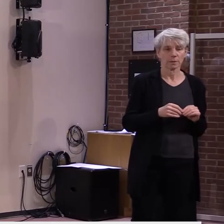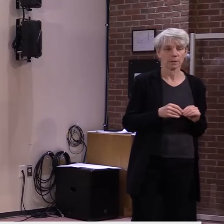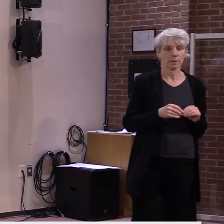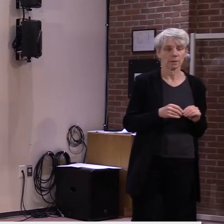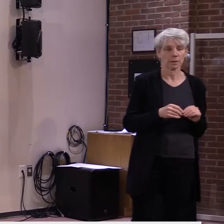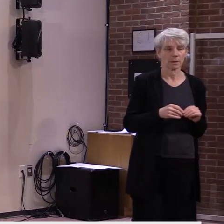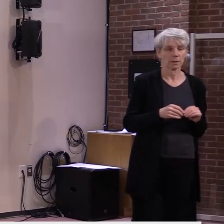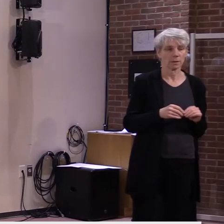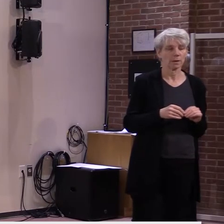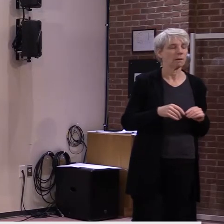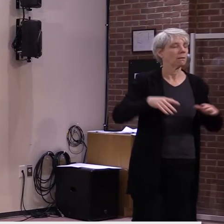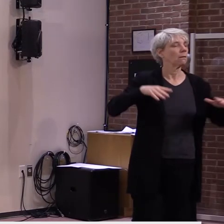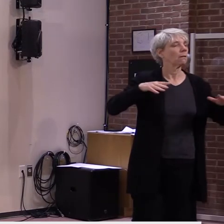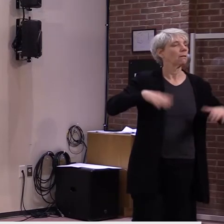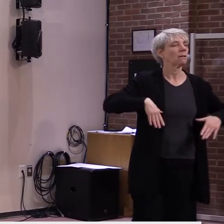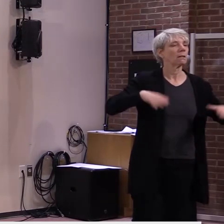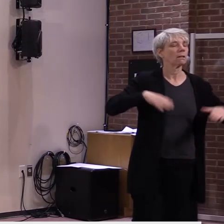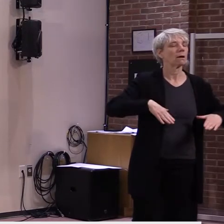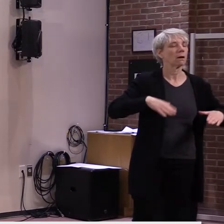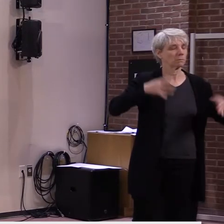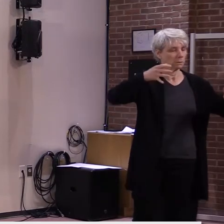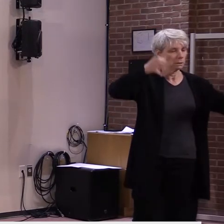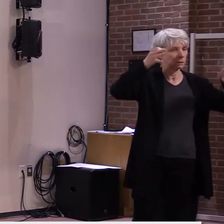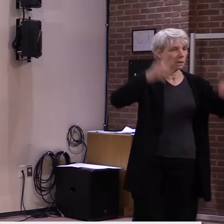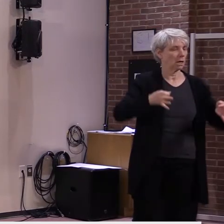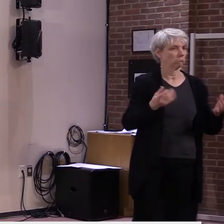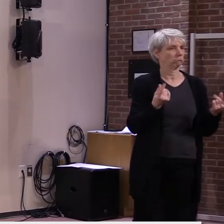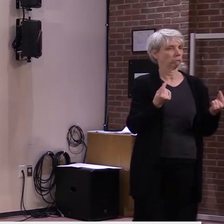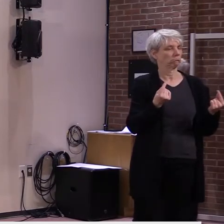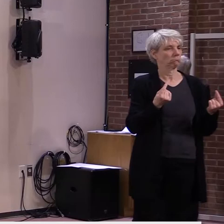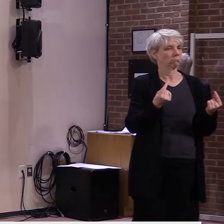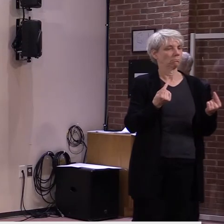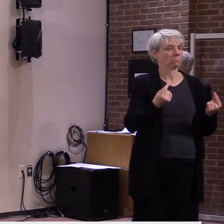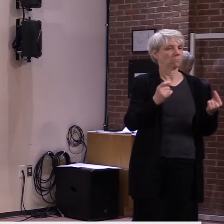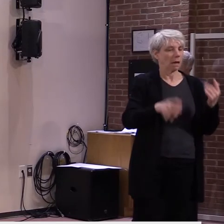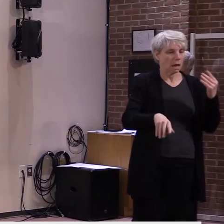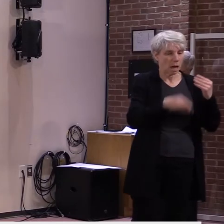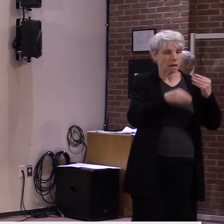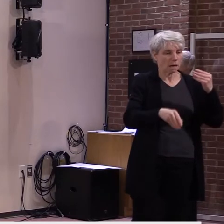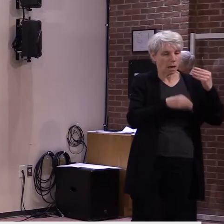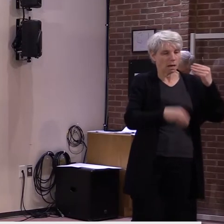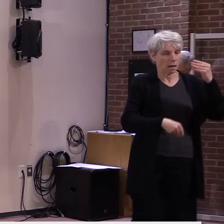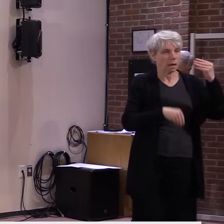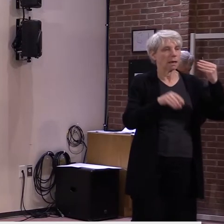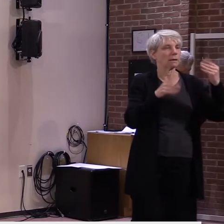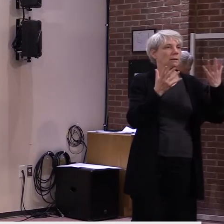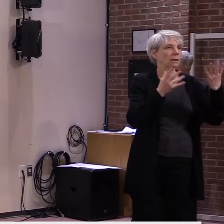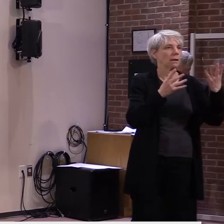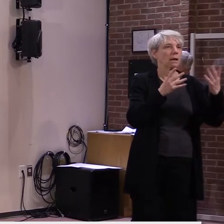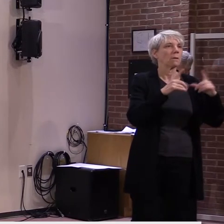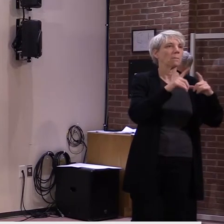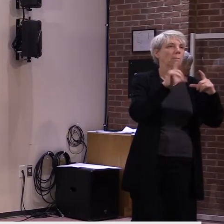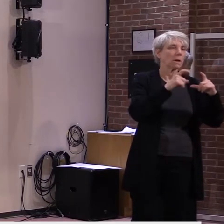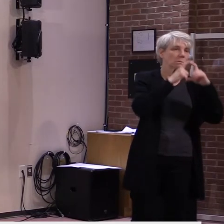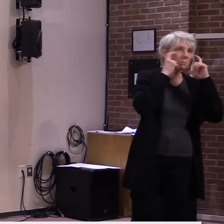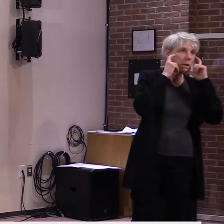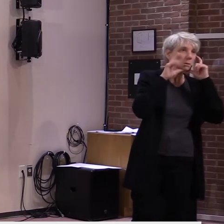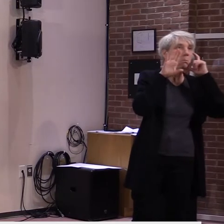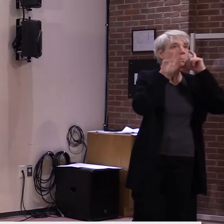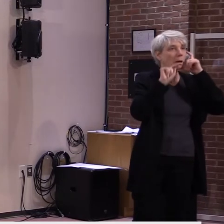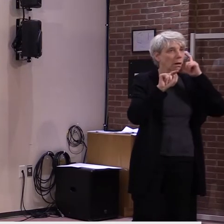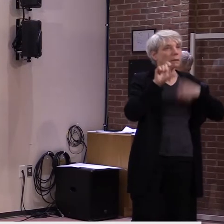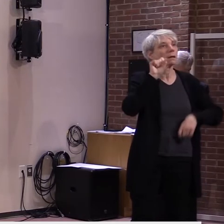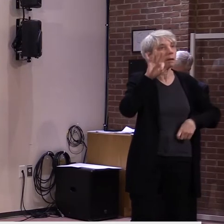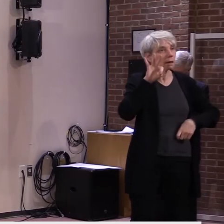Have nothing formal in place at this point in time in terms of additional guidance. We put out yesterday that